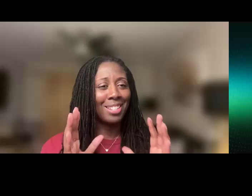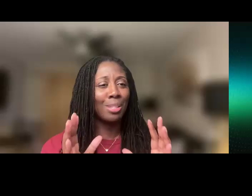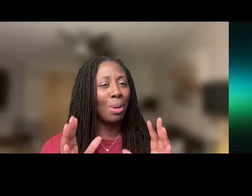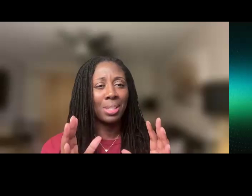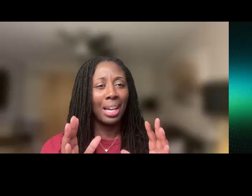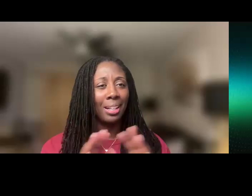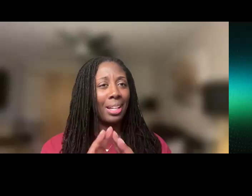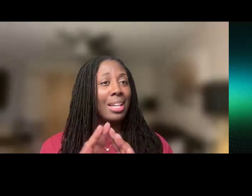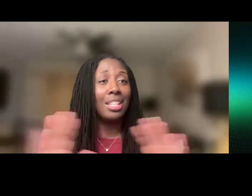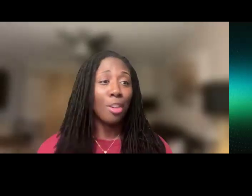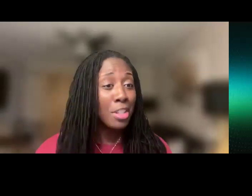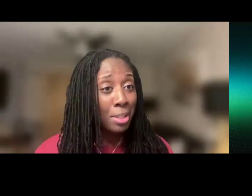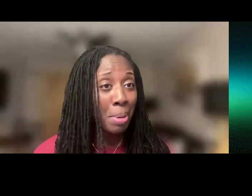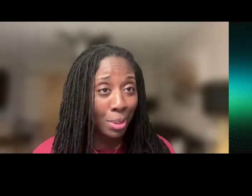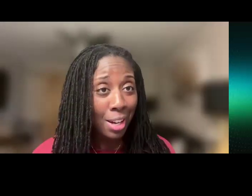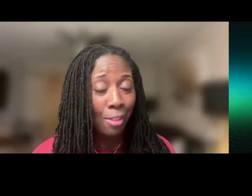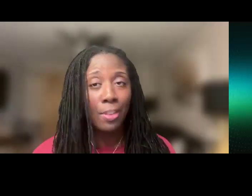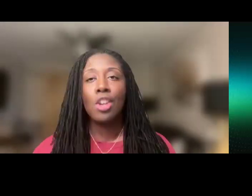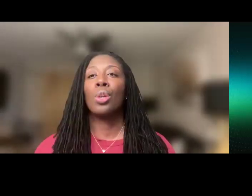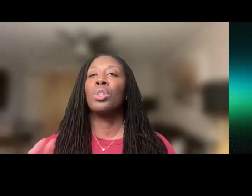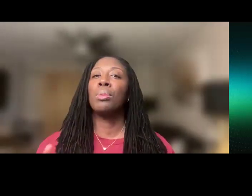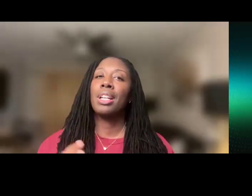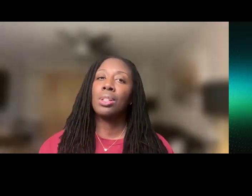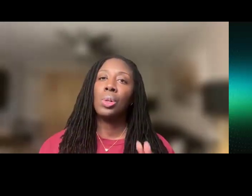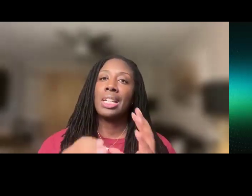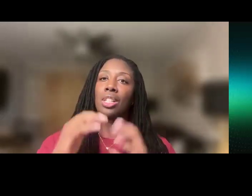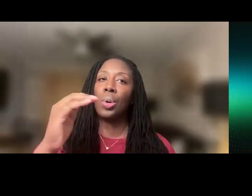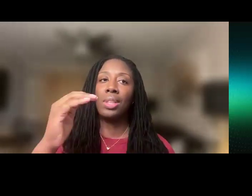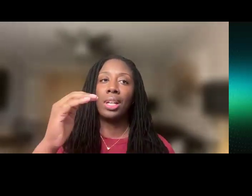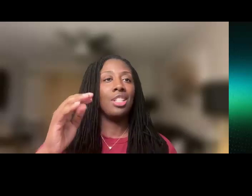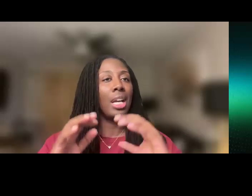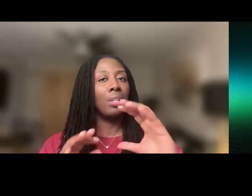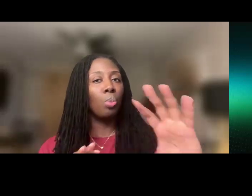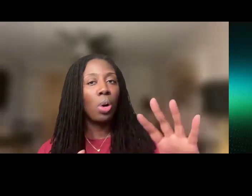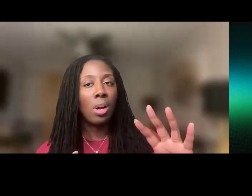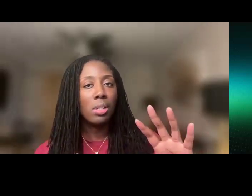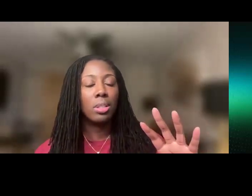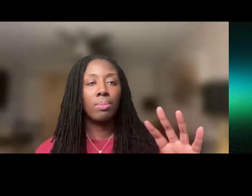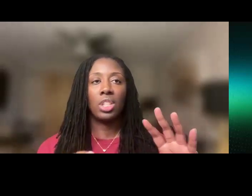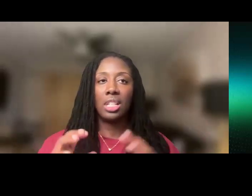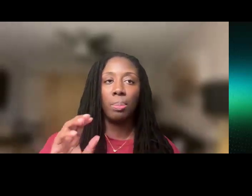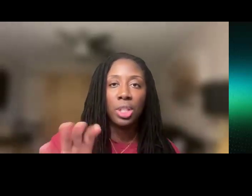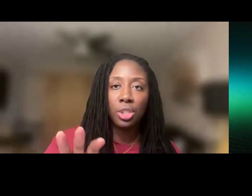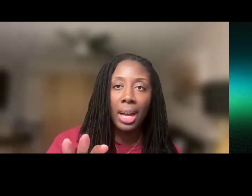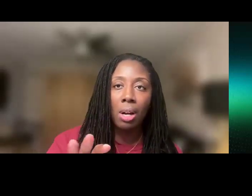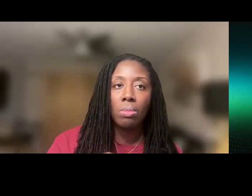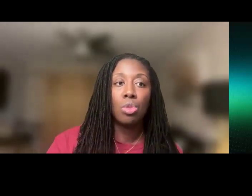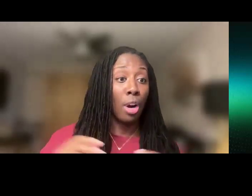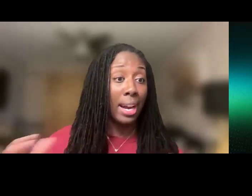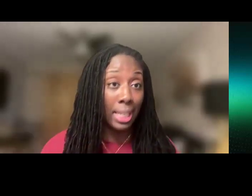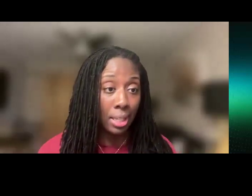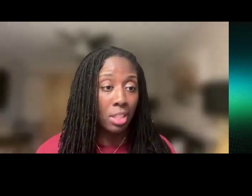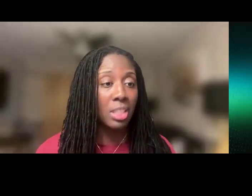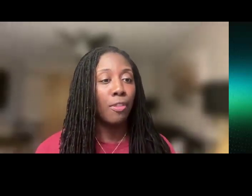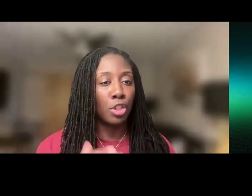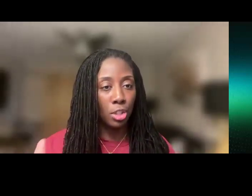this page on this website is turning some people off. So what you may do Mm, is go in there and change some words, change the picture out,